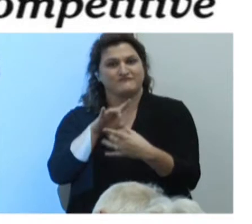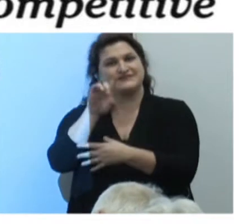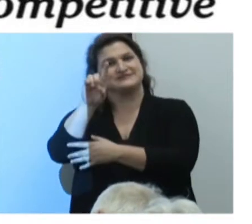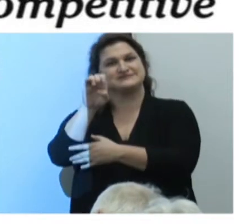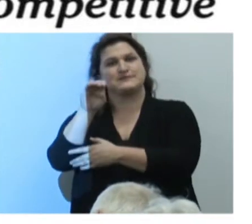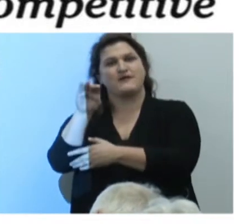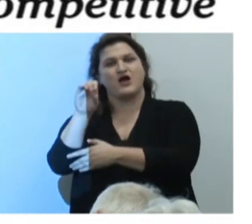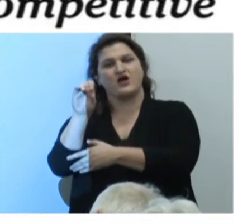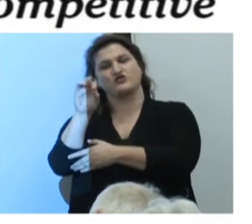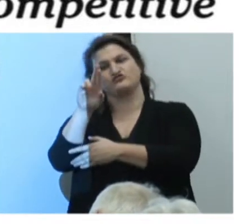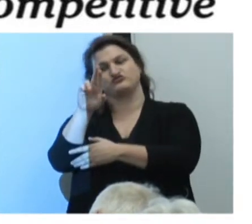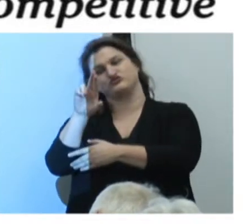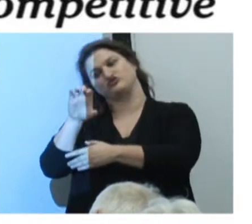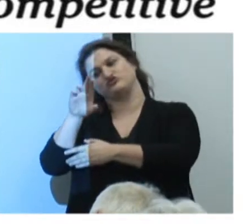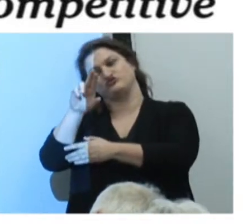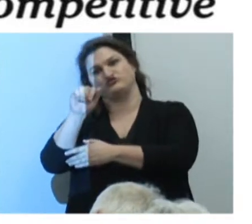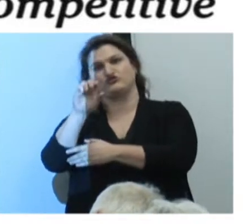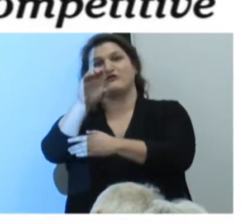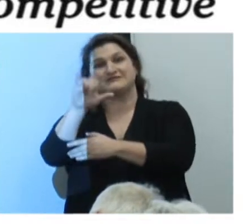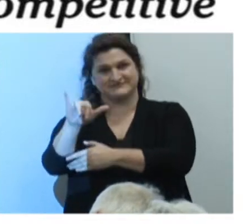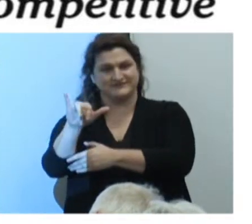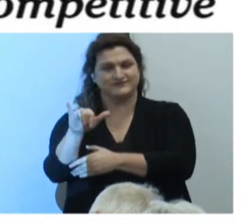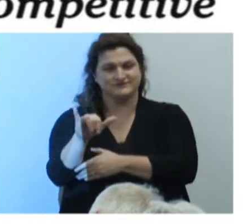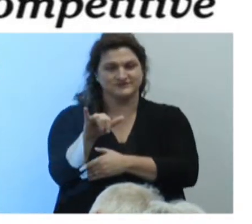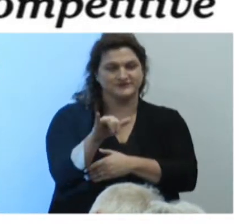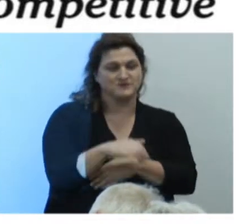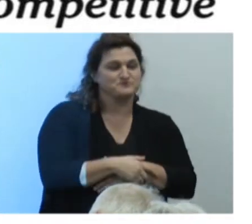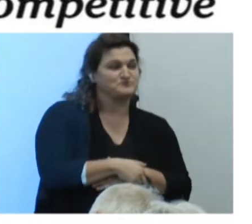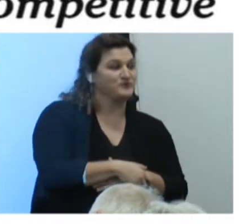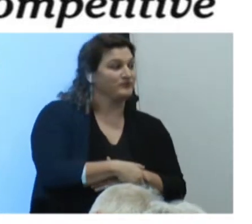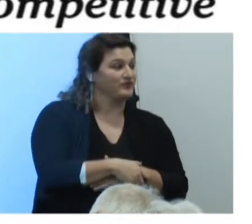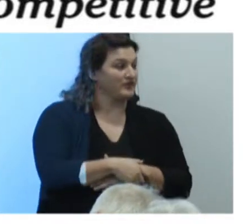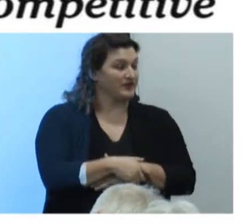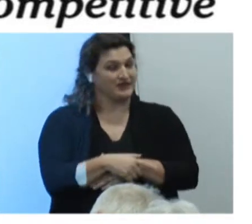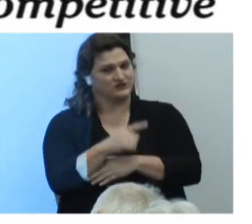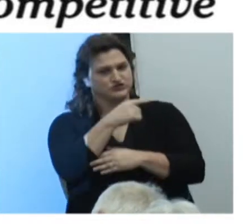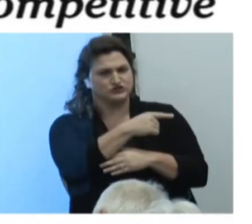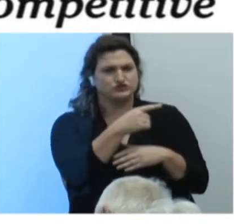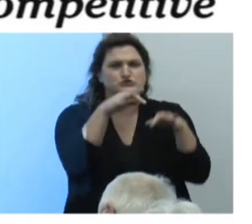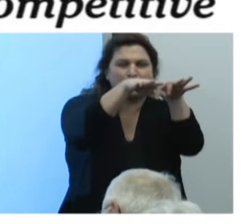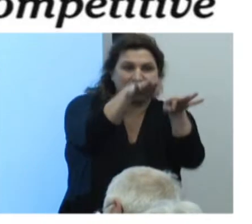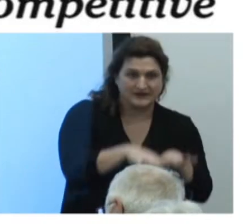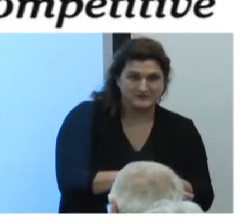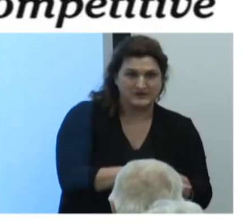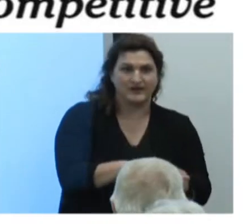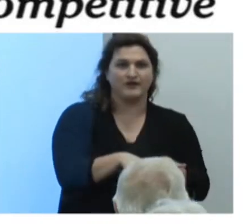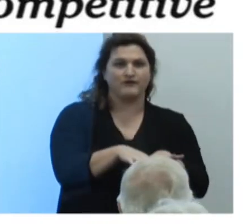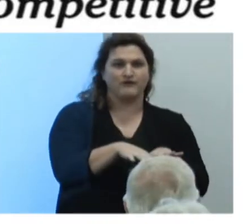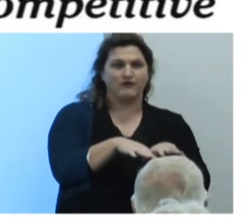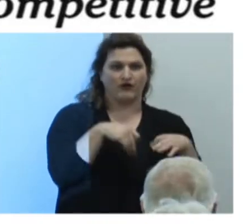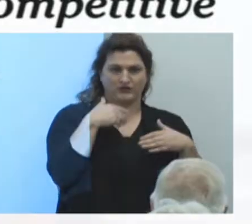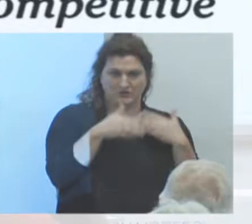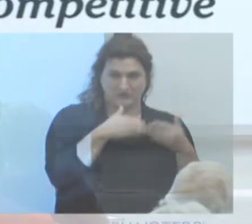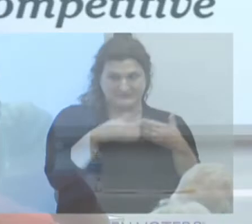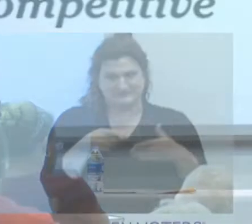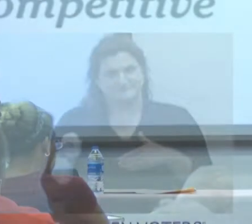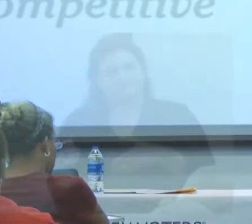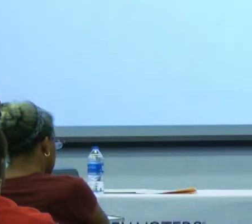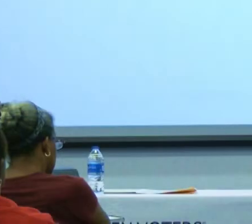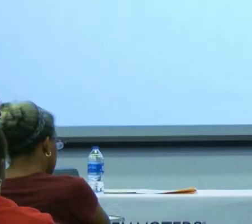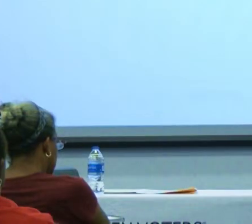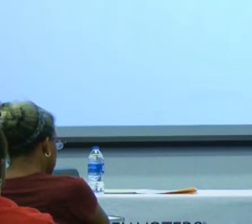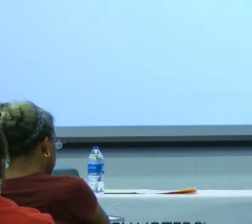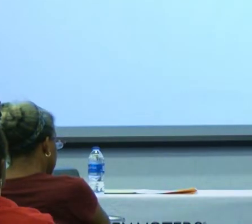process that Dennis was describing was or was not implemented with the various legislative